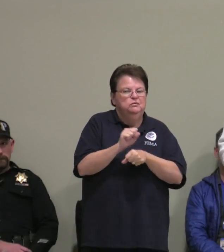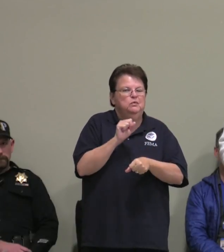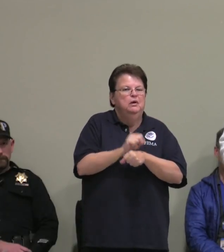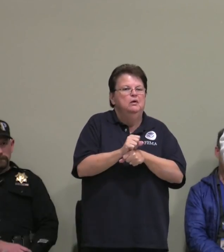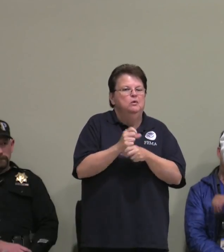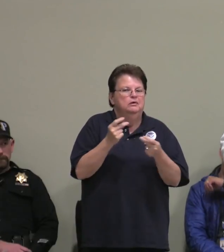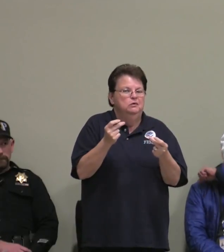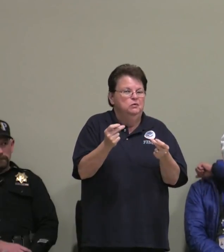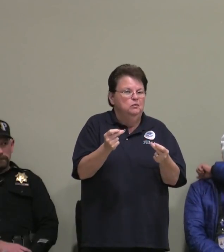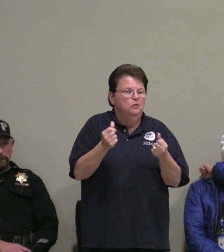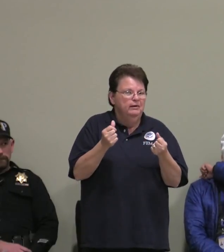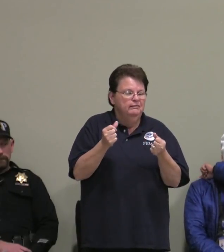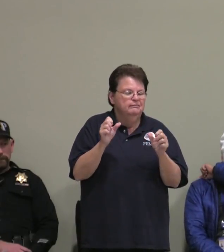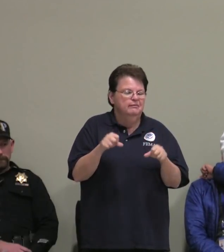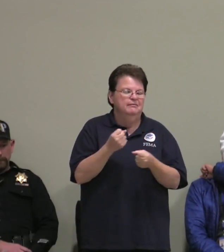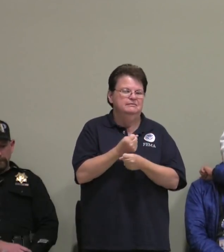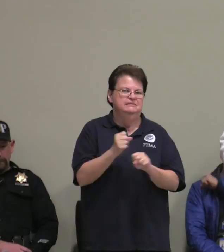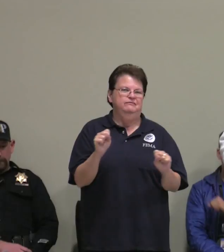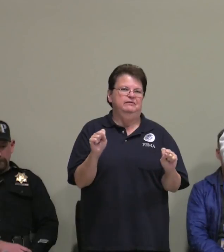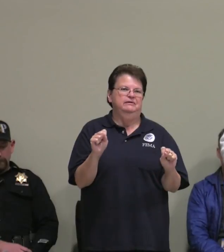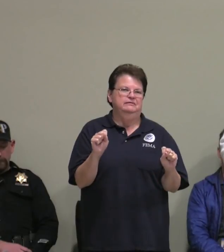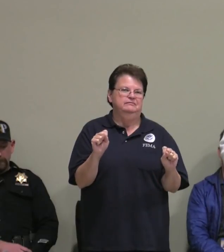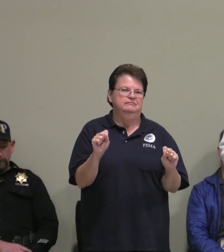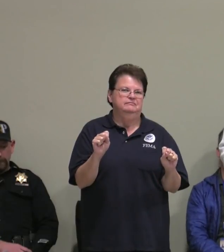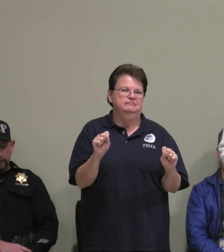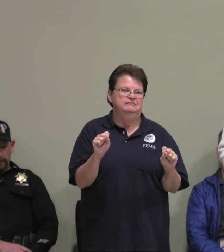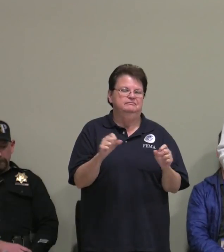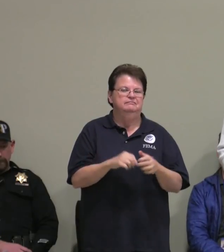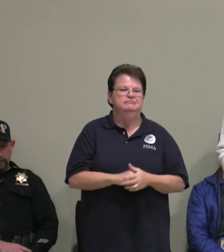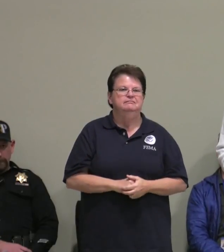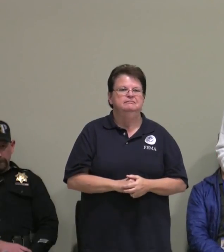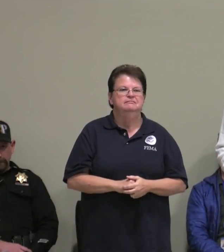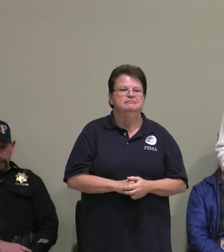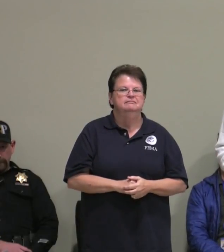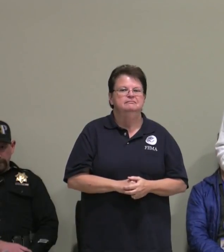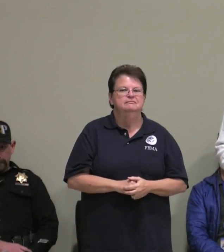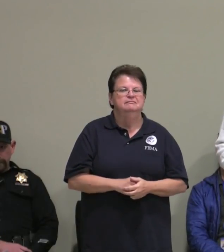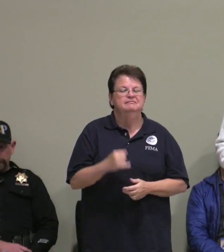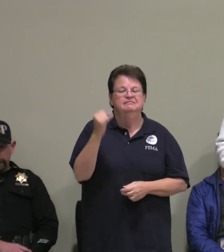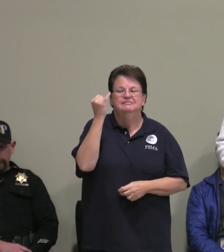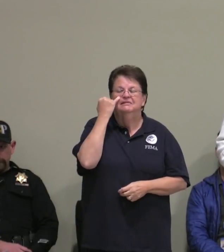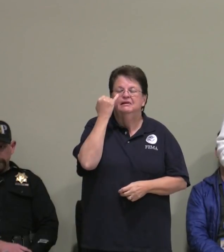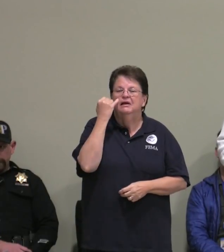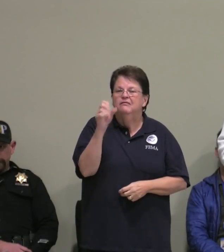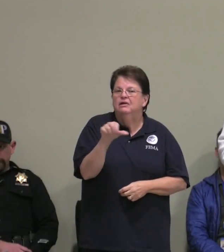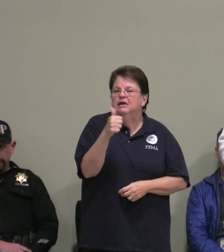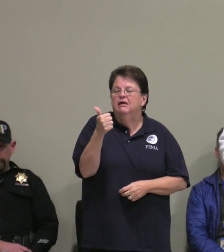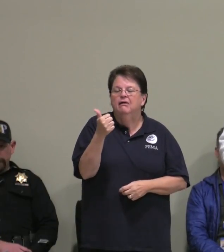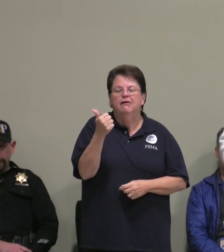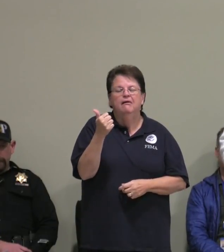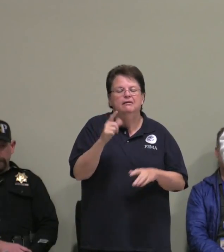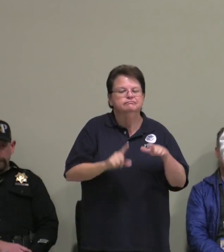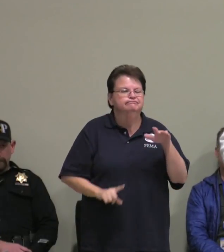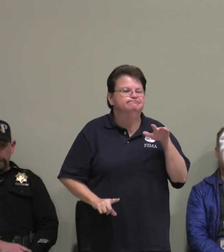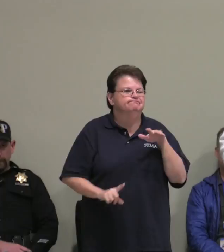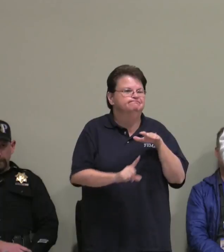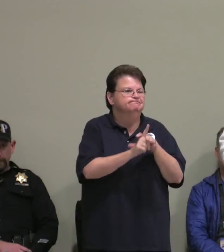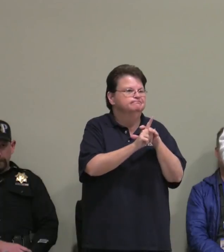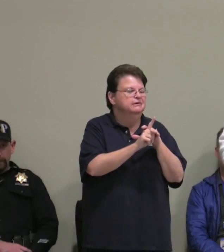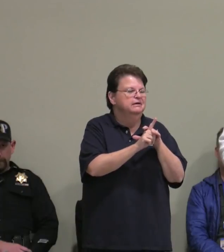and safely. Finally, if any issues or concerns with